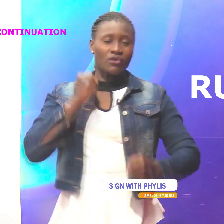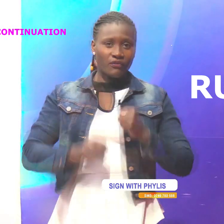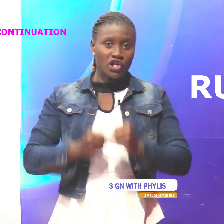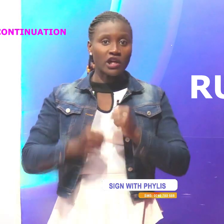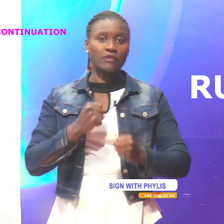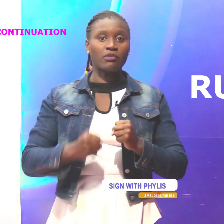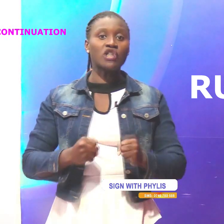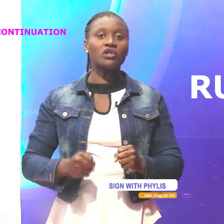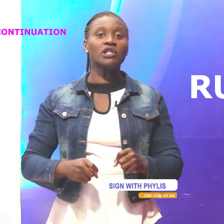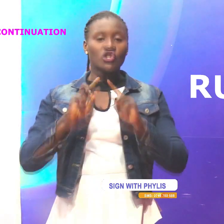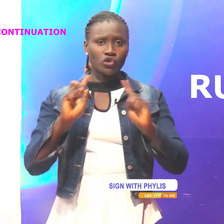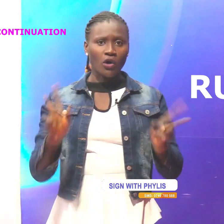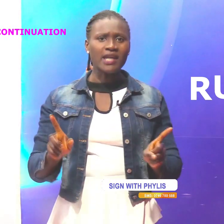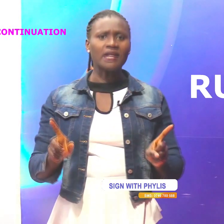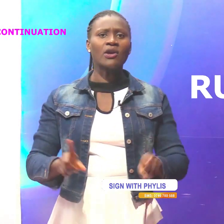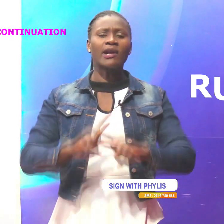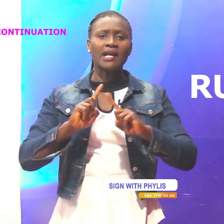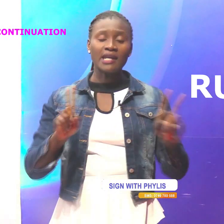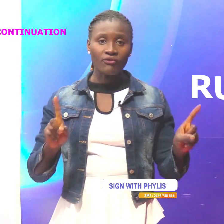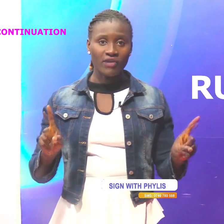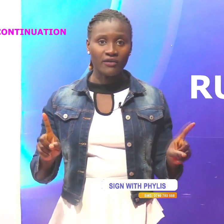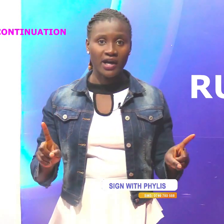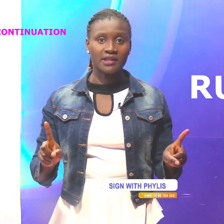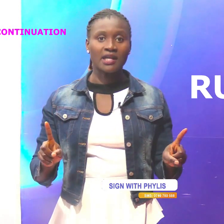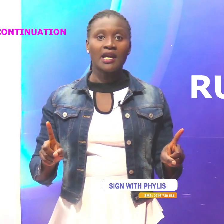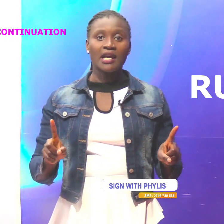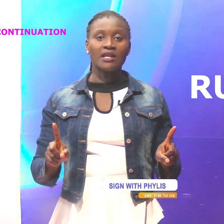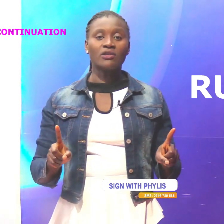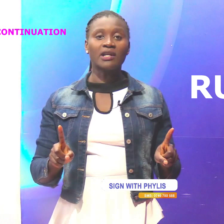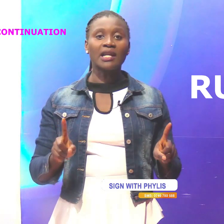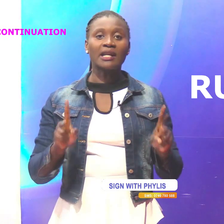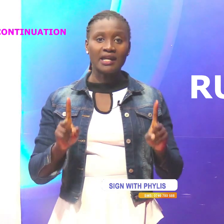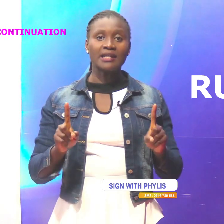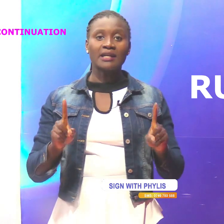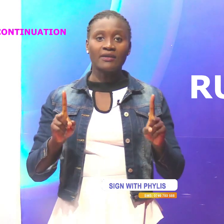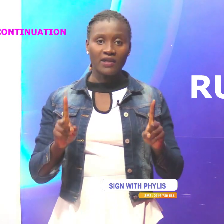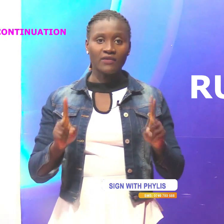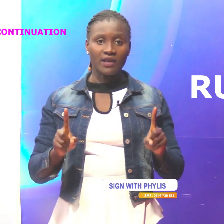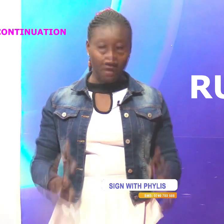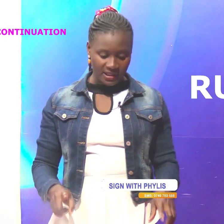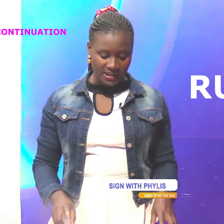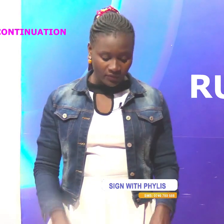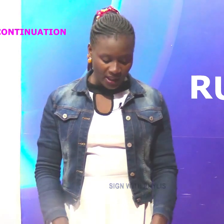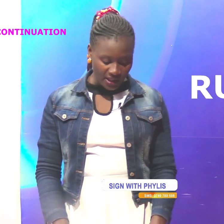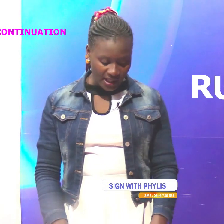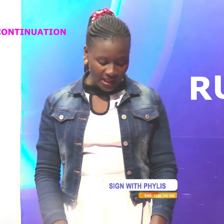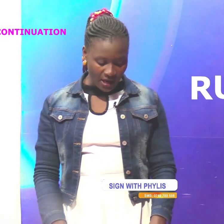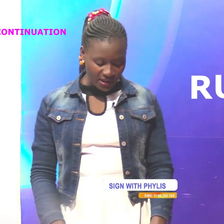facial expression showing you're running very fast and you're really running very, very fast. And then our next